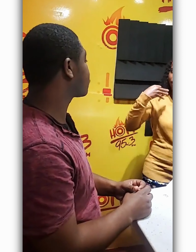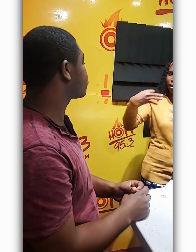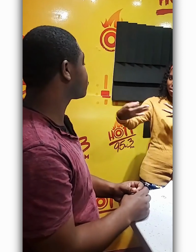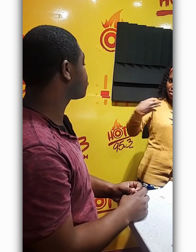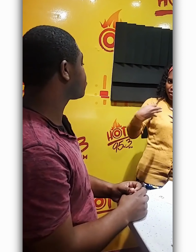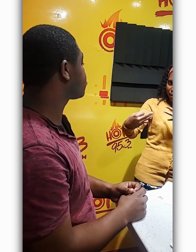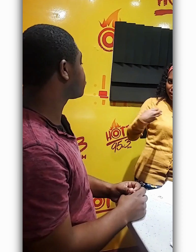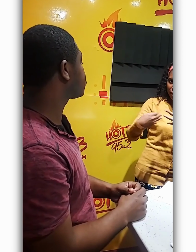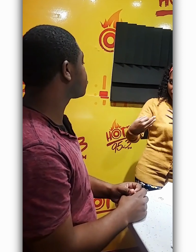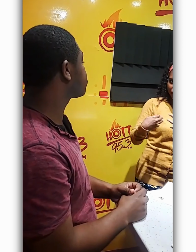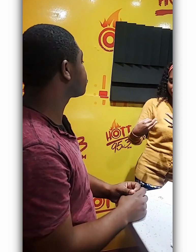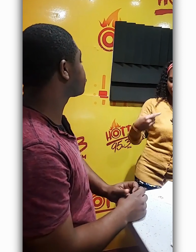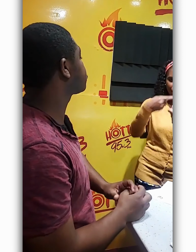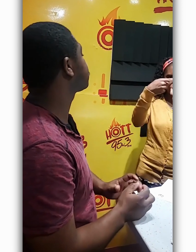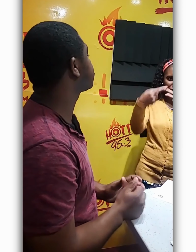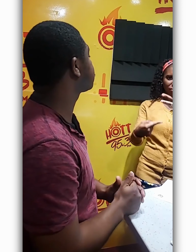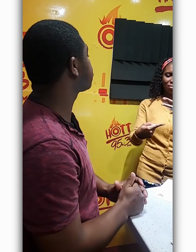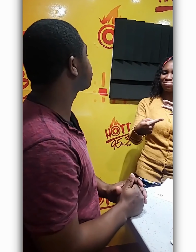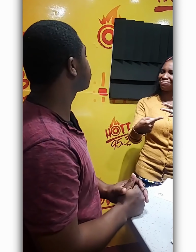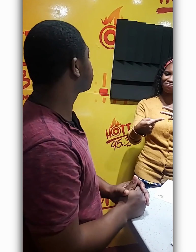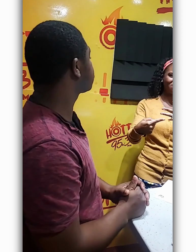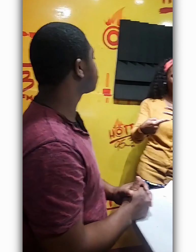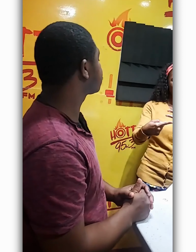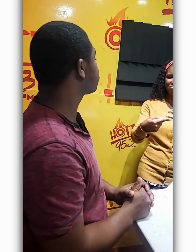you find offensive and why. We can close with that.